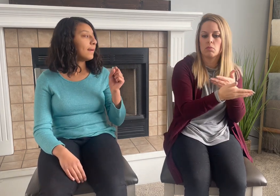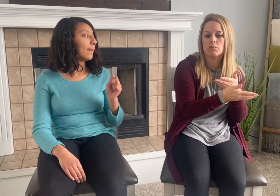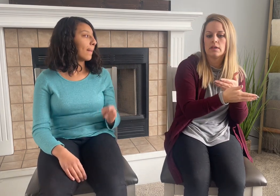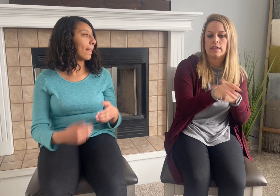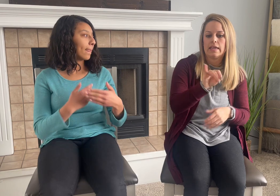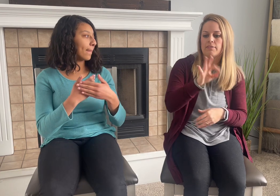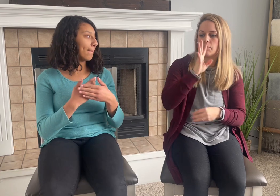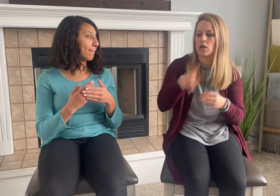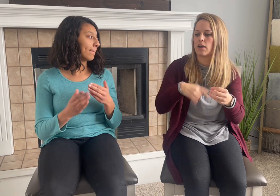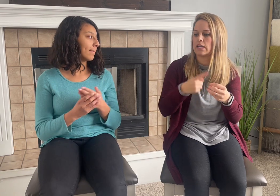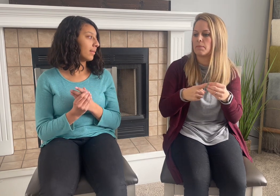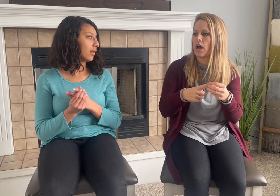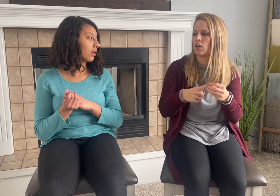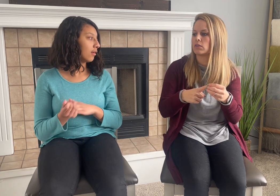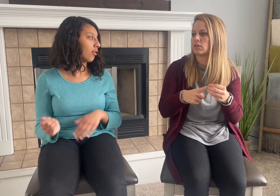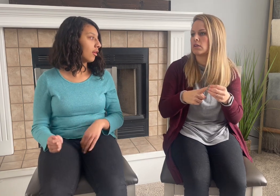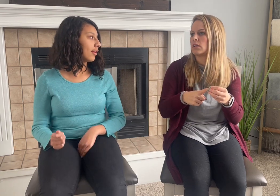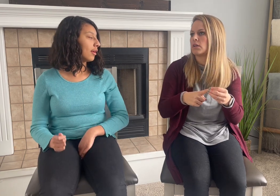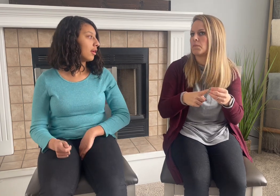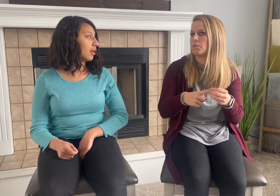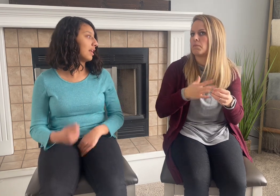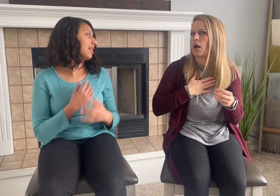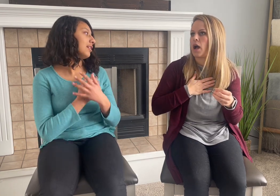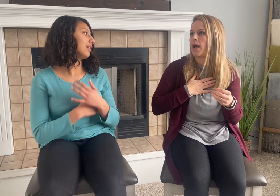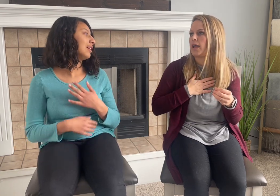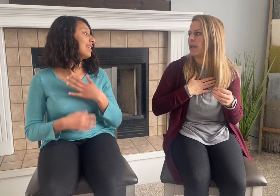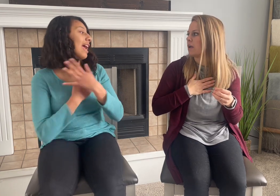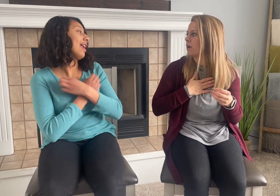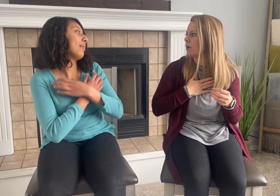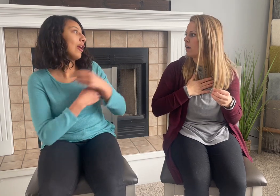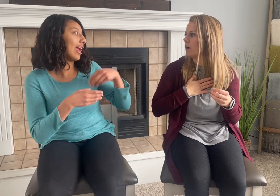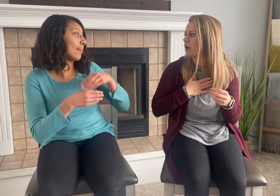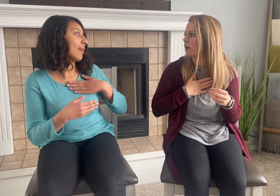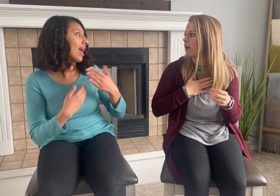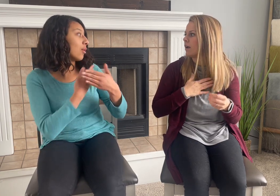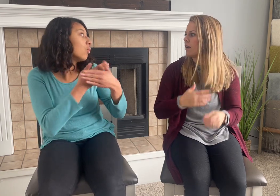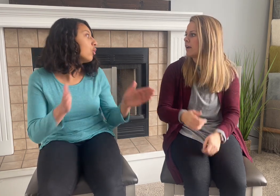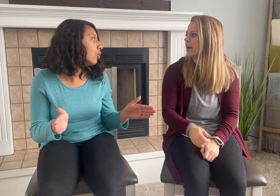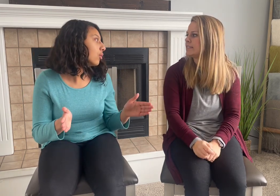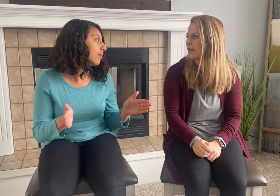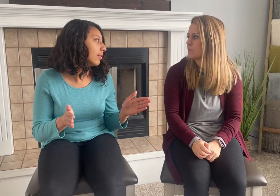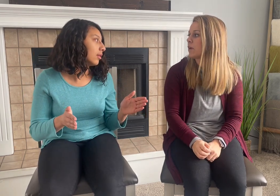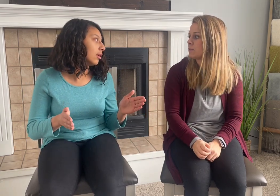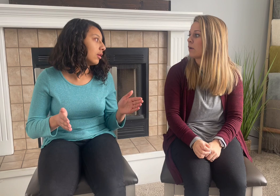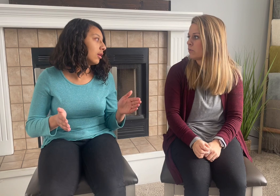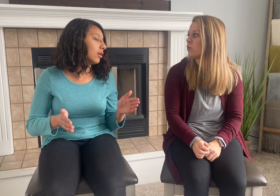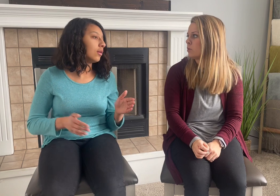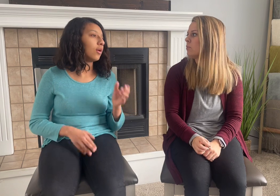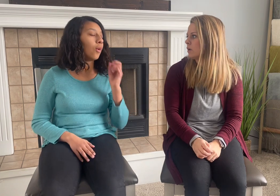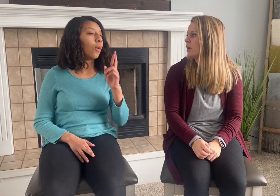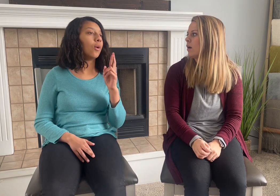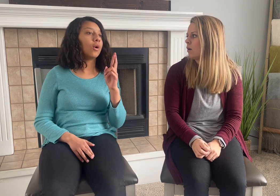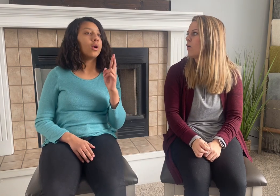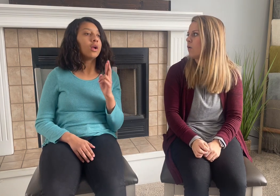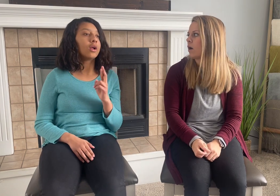if I'm talking about my, a teddy bear in my room, or